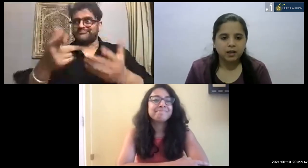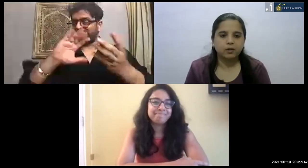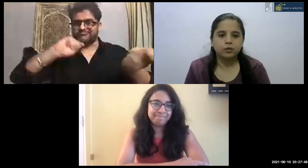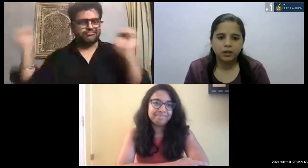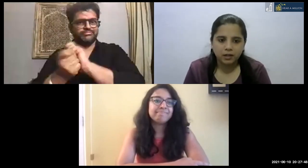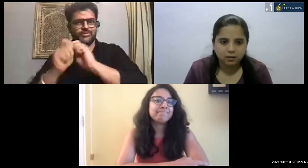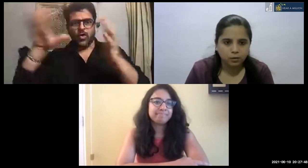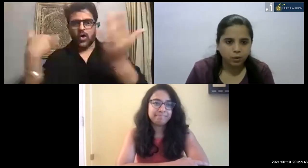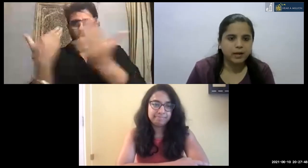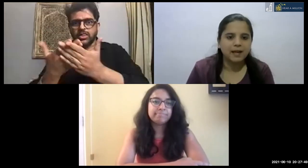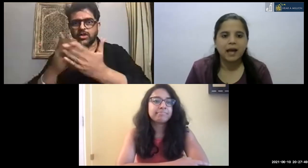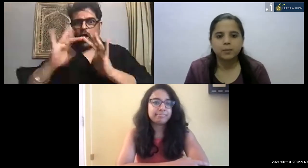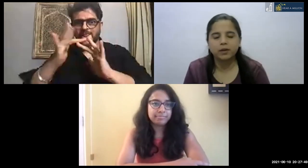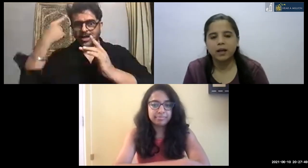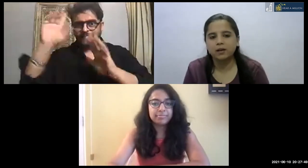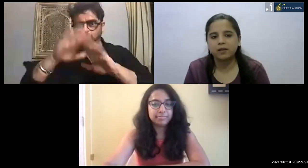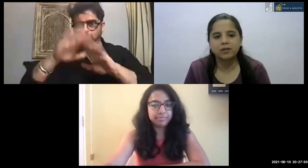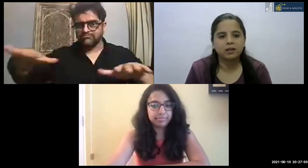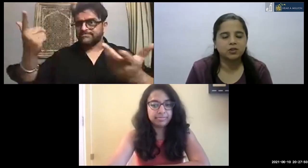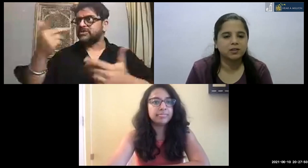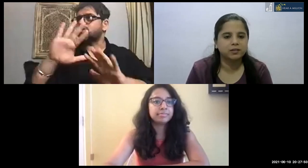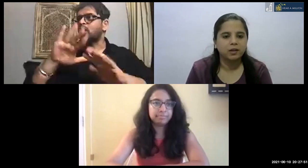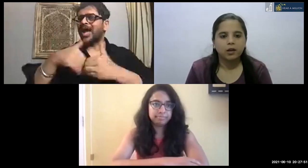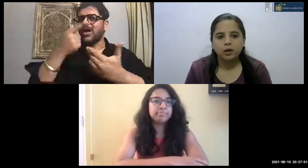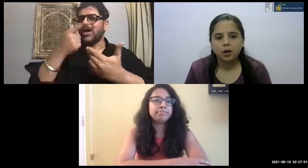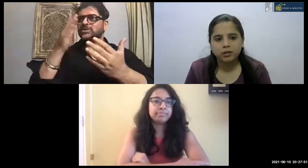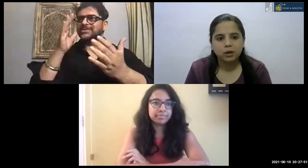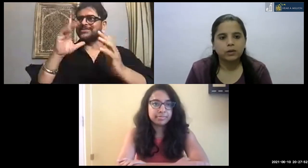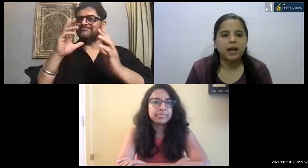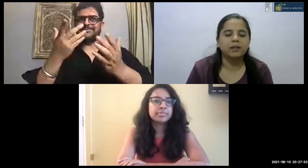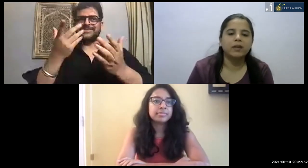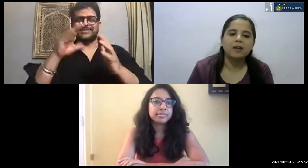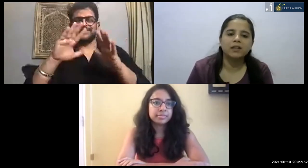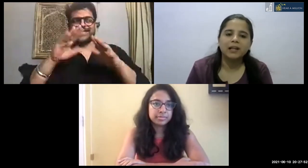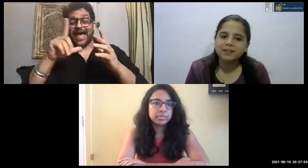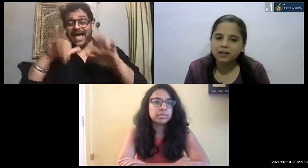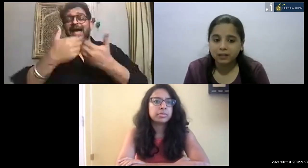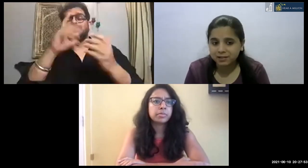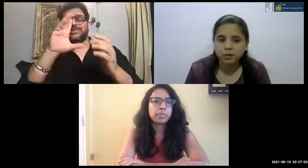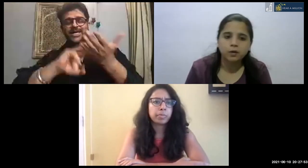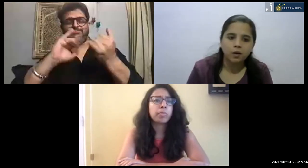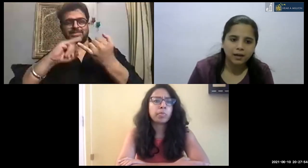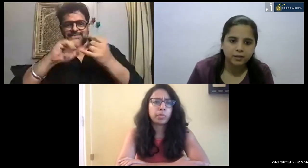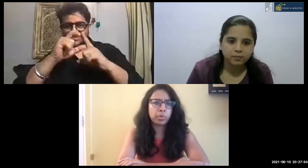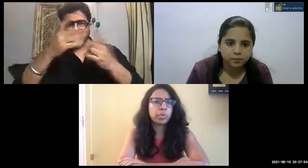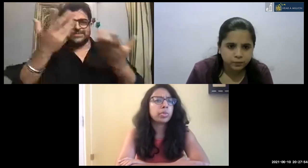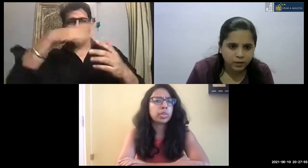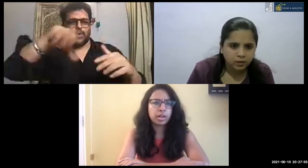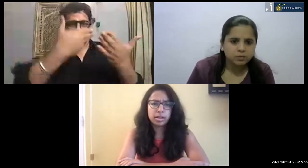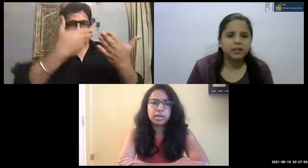In America, you know, the COVID has happened and everything just locked down, and we have the classes on